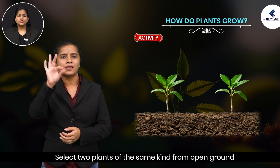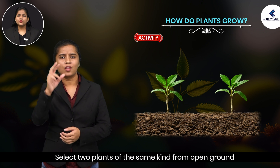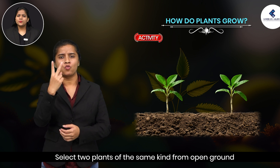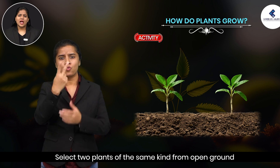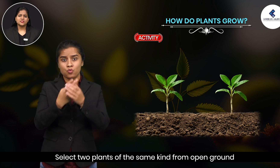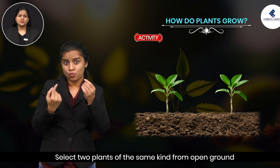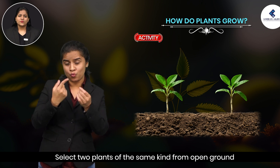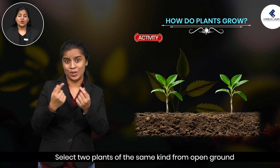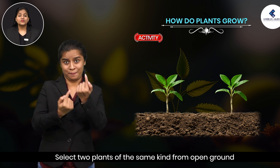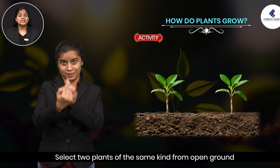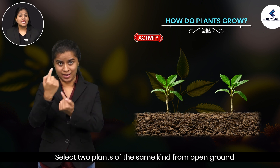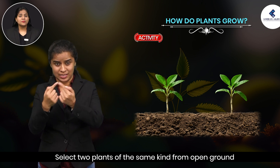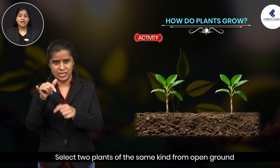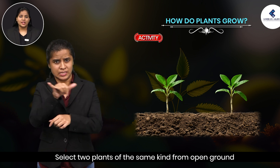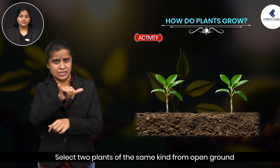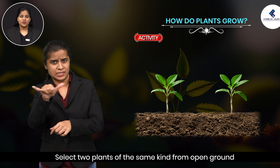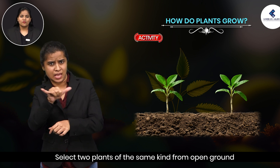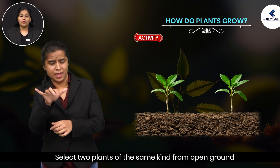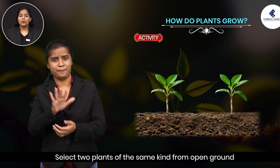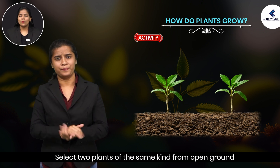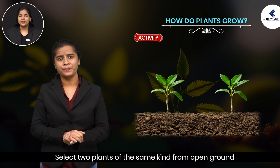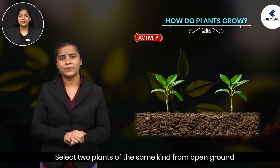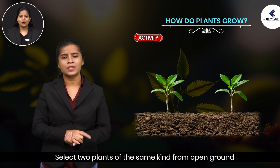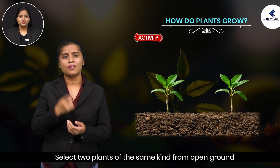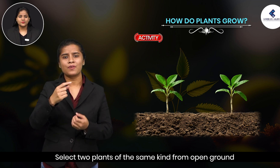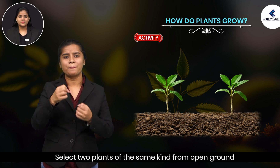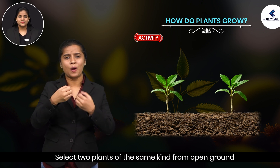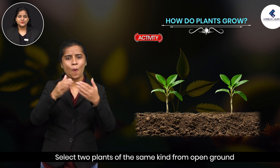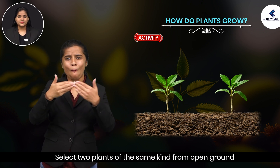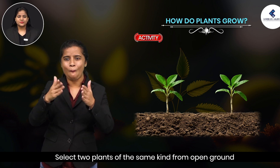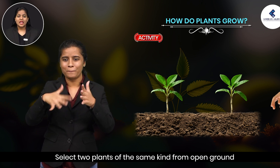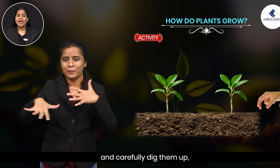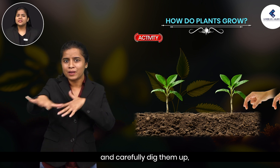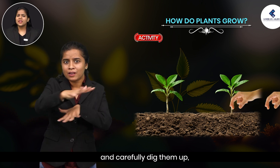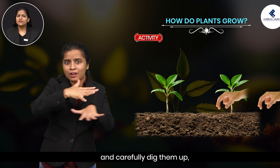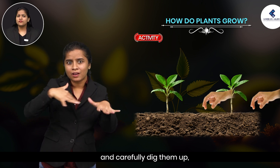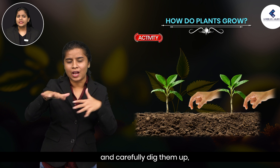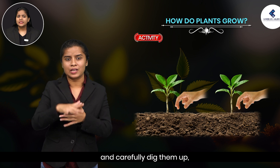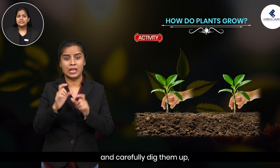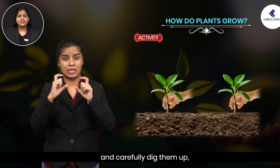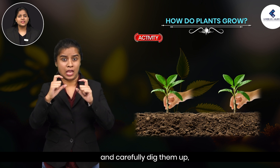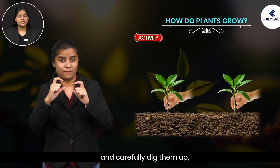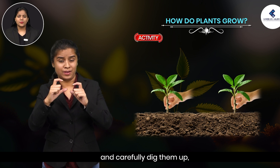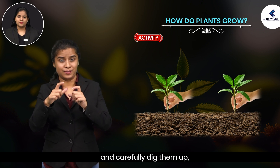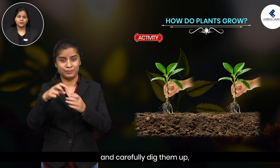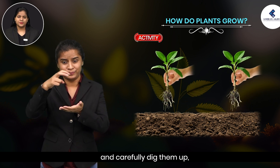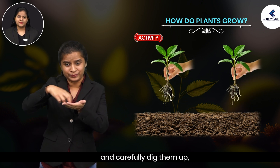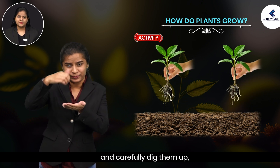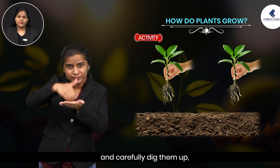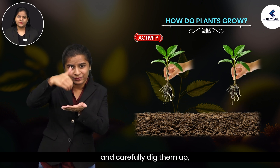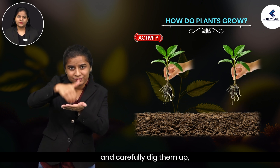Select 2 plants of the same kind from open ground and carefully dig them